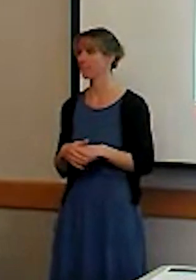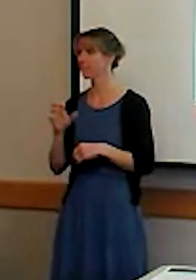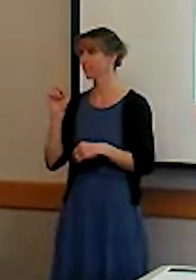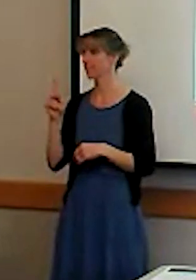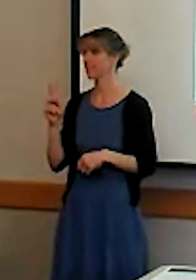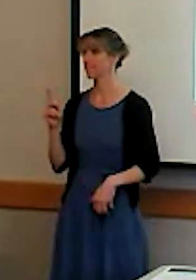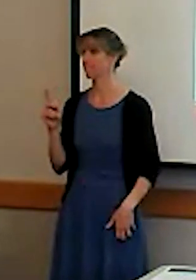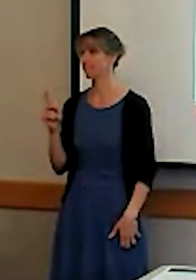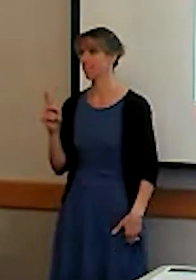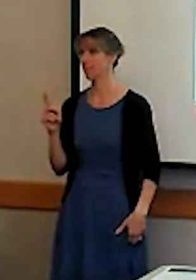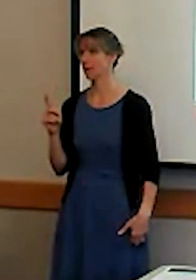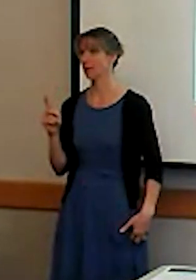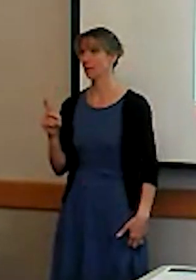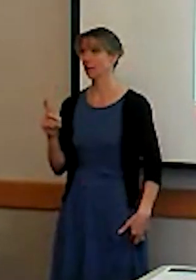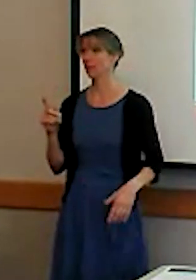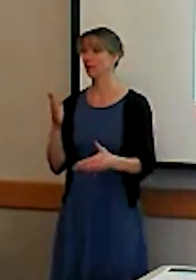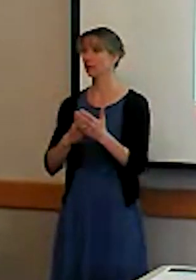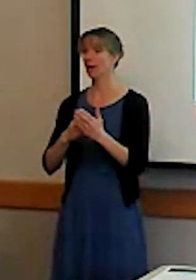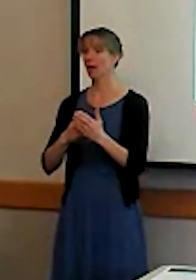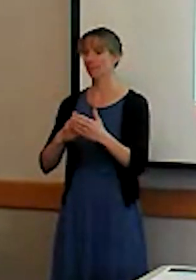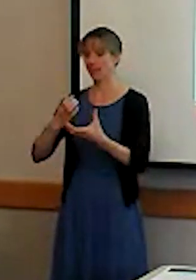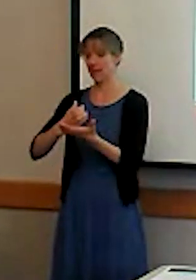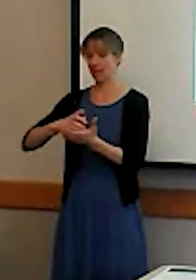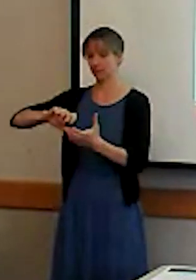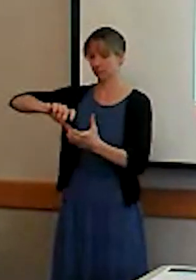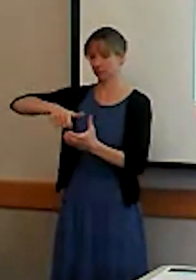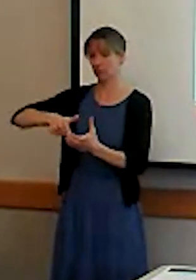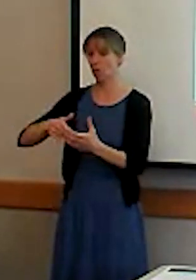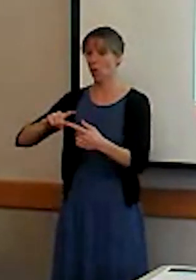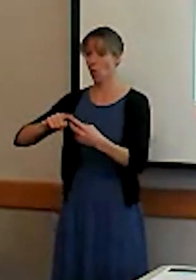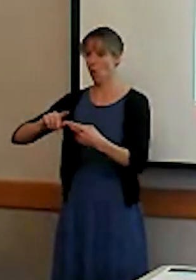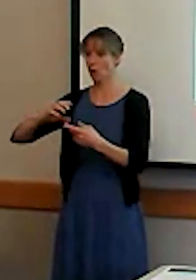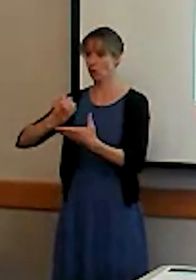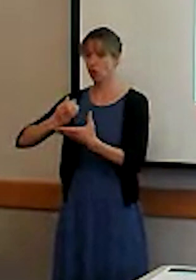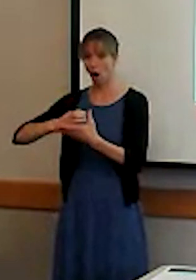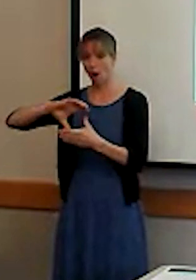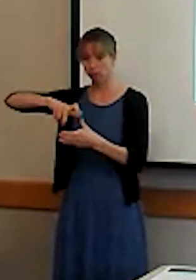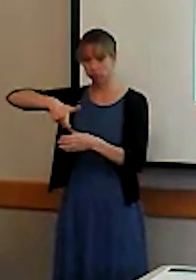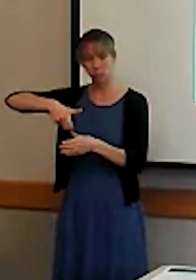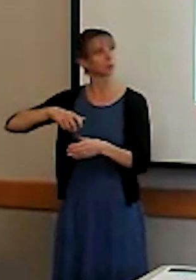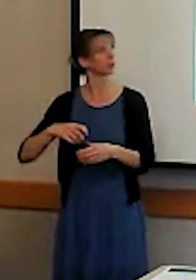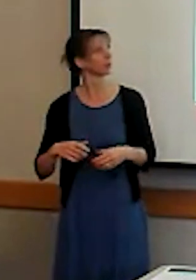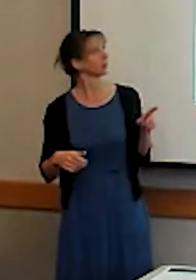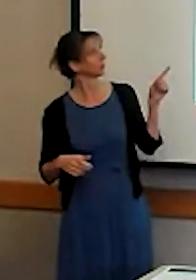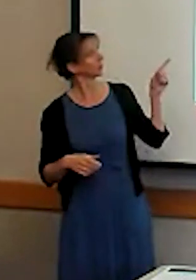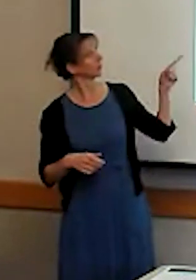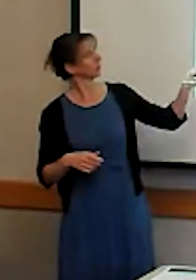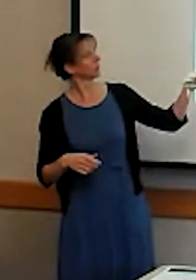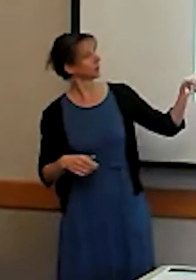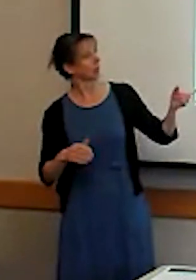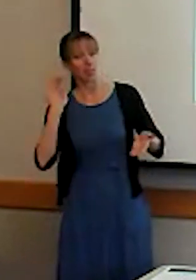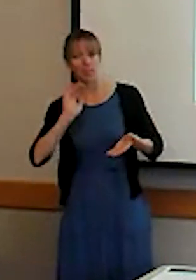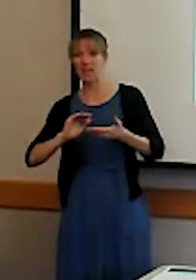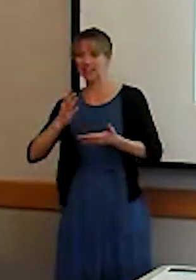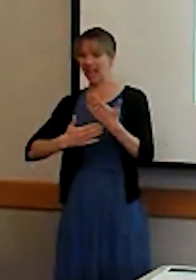All right, so here are some can openers, jar openers, thinking about taking that pressure off of your hand,